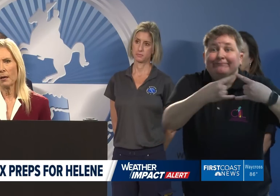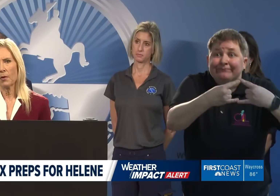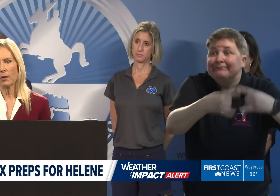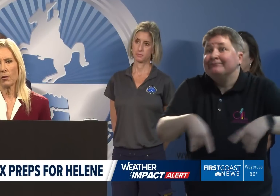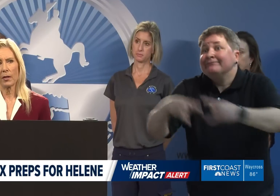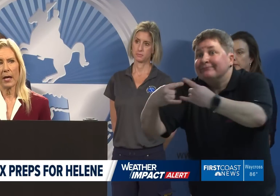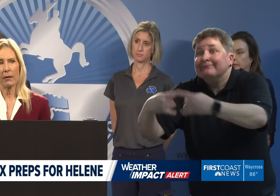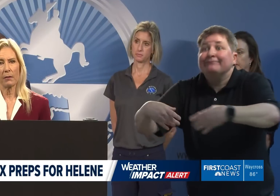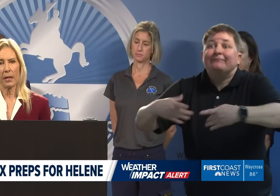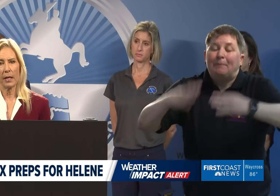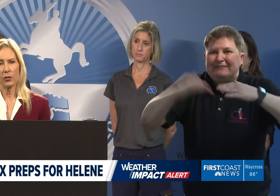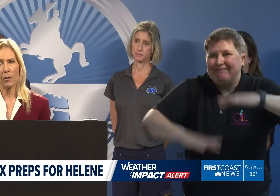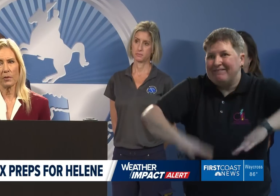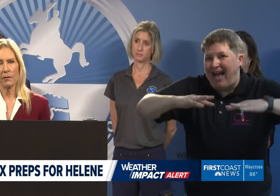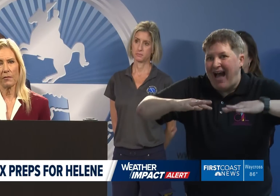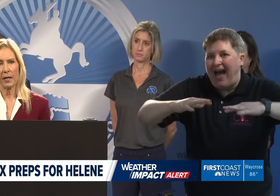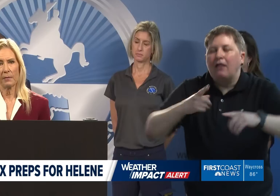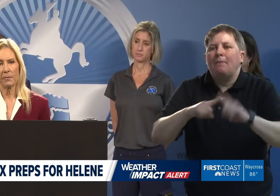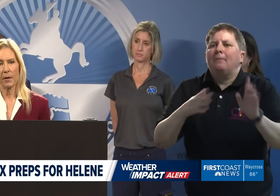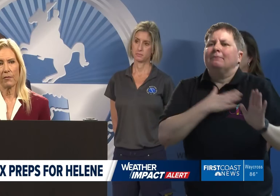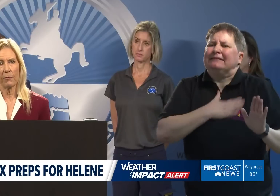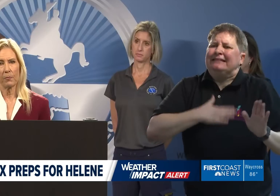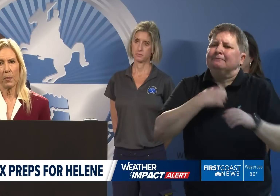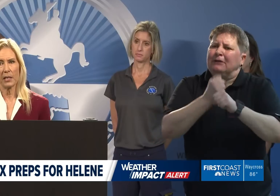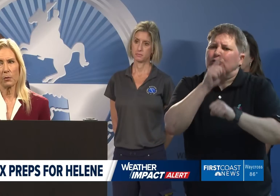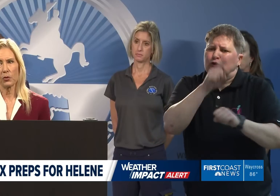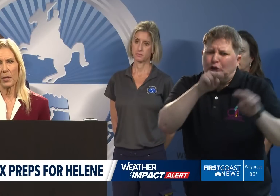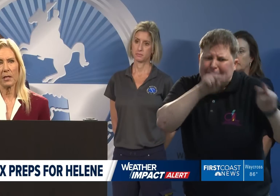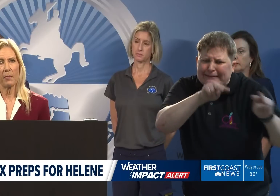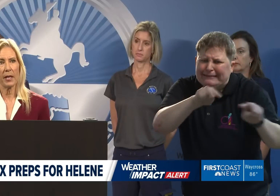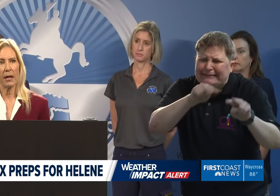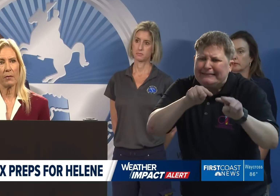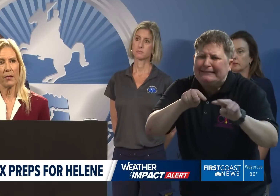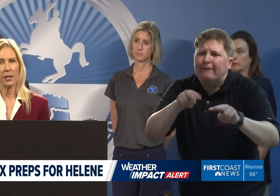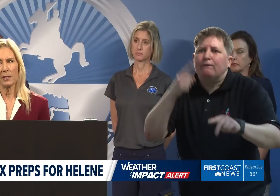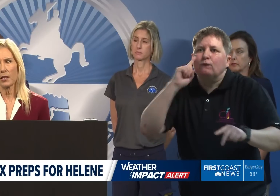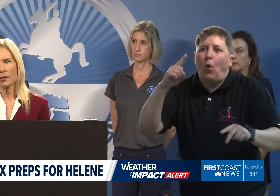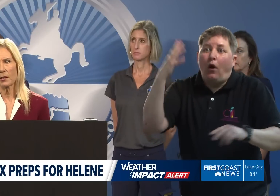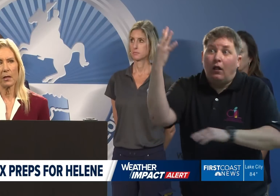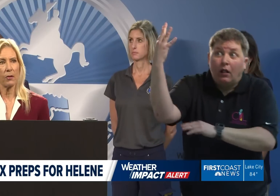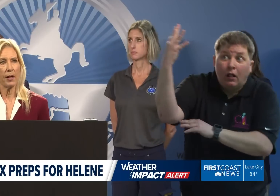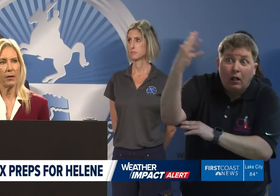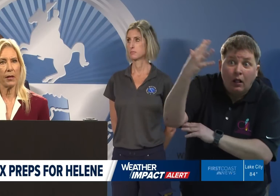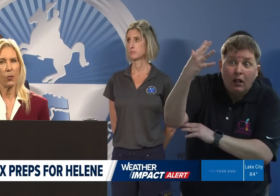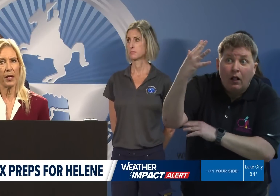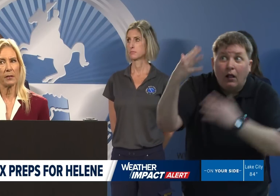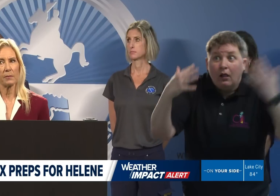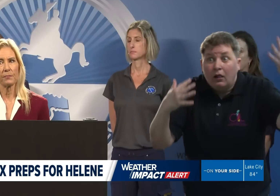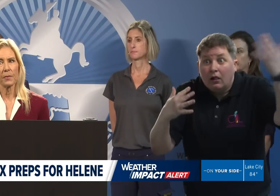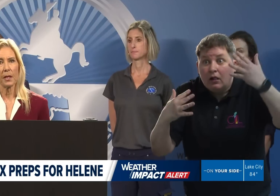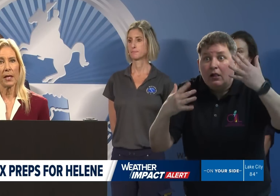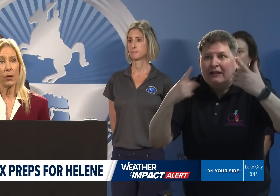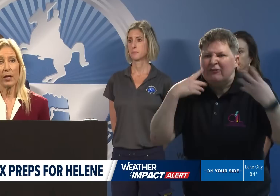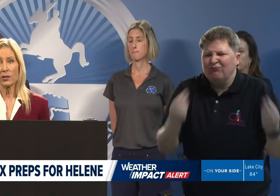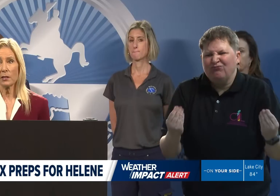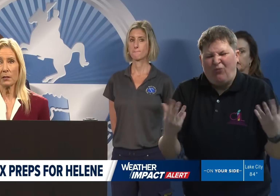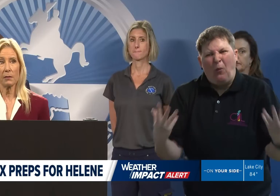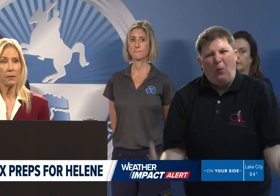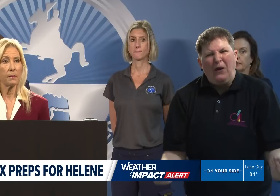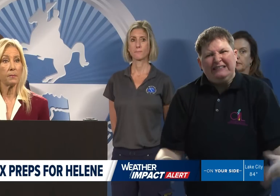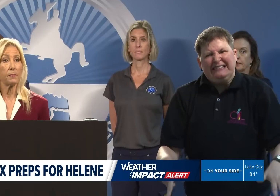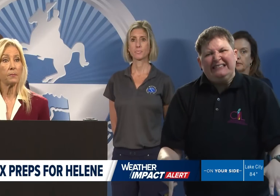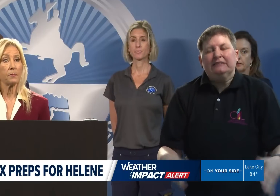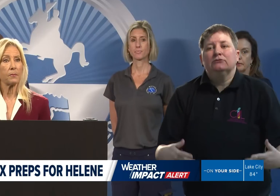be on the lookout in terms of possible trees coming down, given the saturation of the ground and the winds. Any